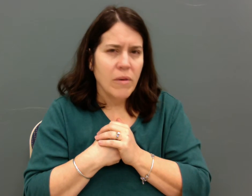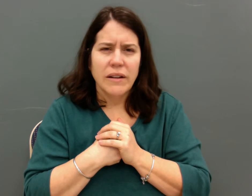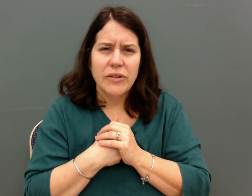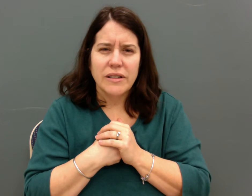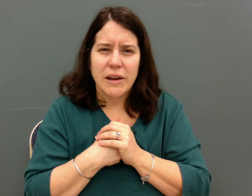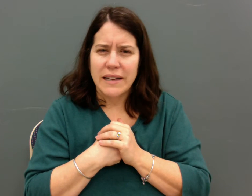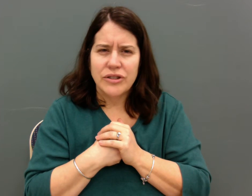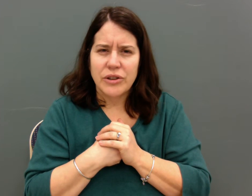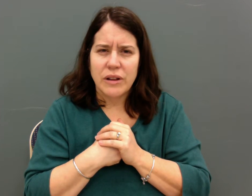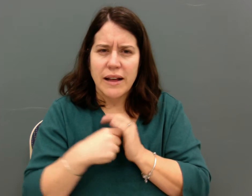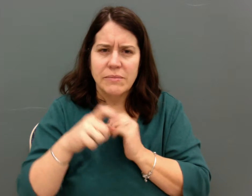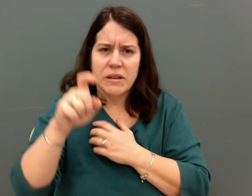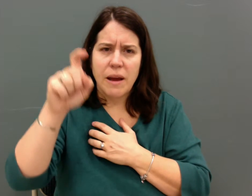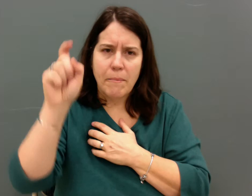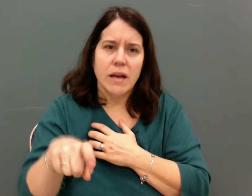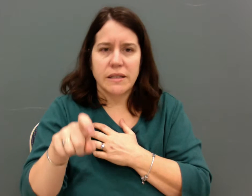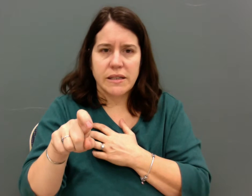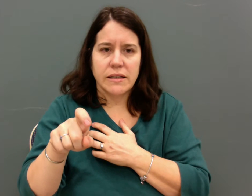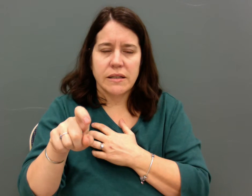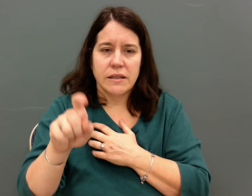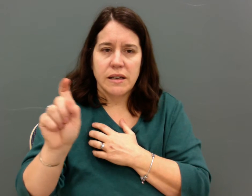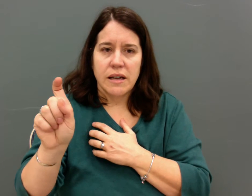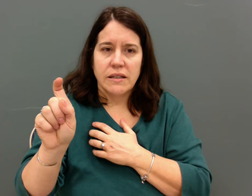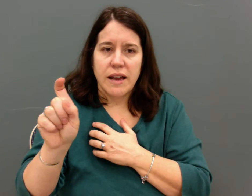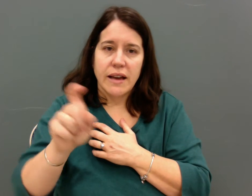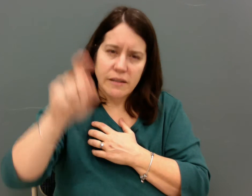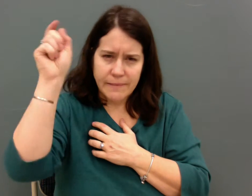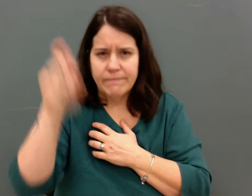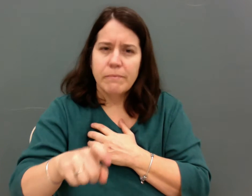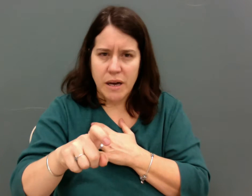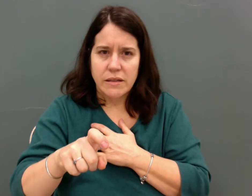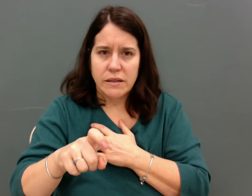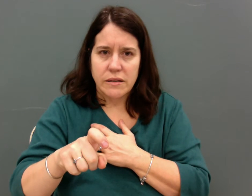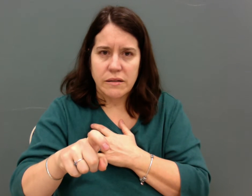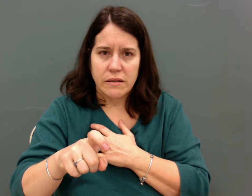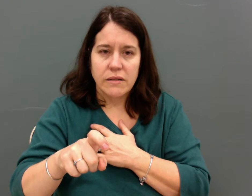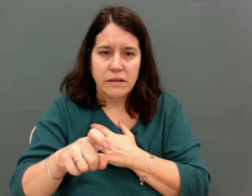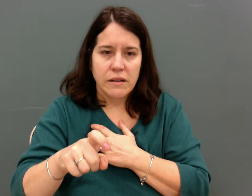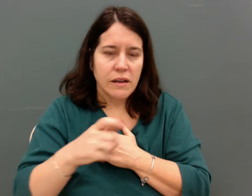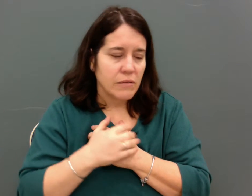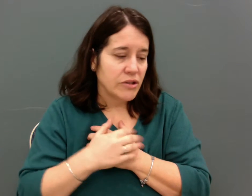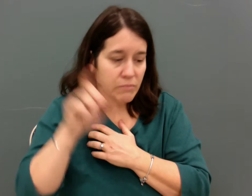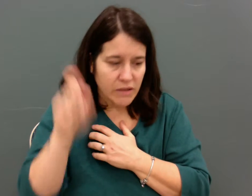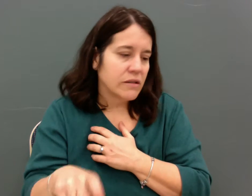Another good sign I didn't show you in class, but must. It's an X. Must. Must